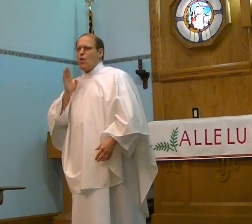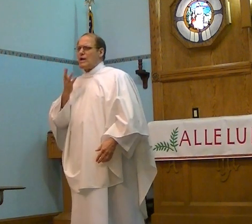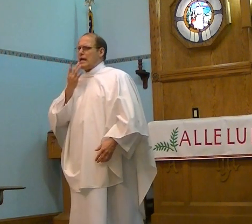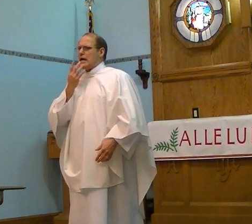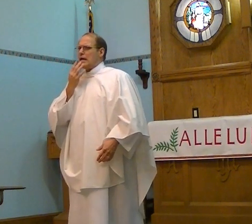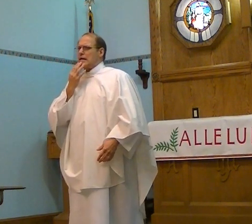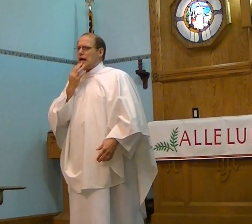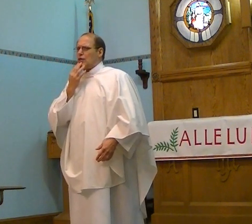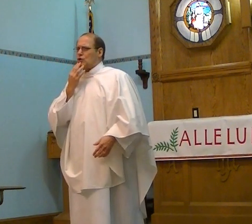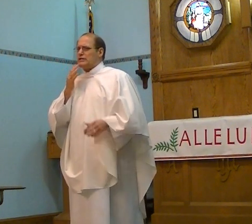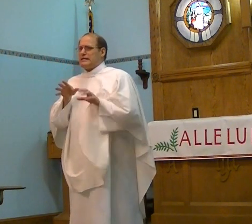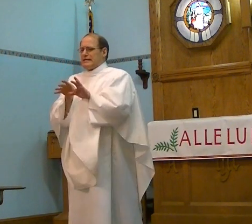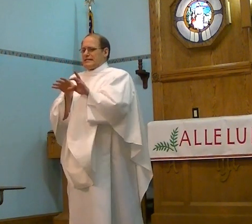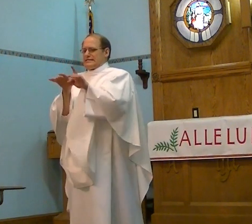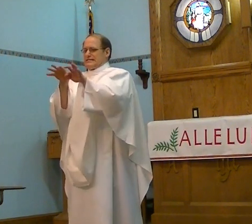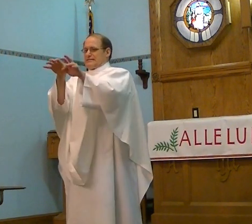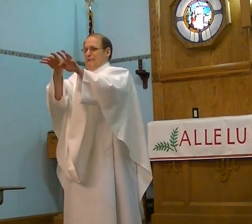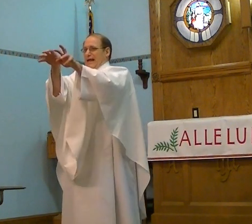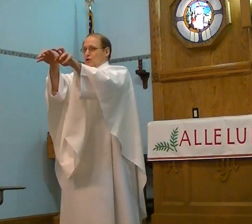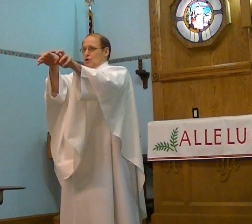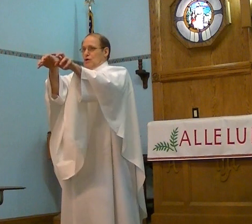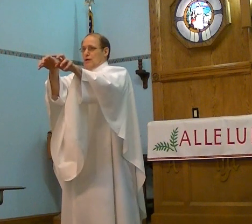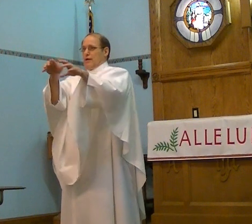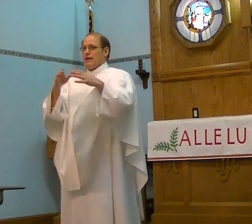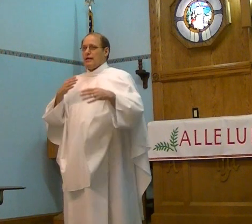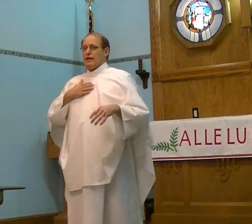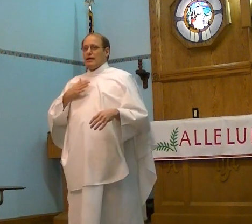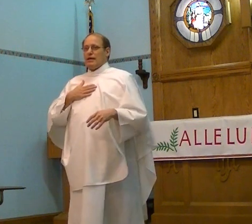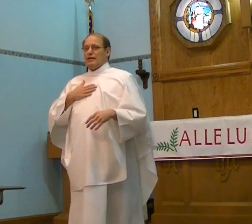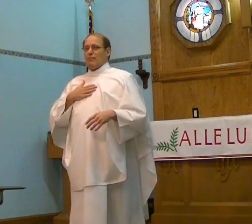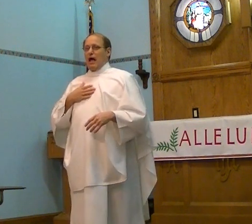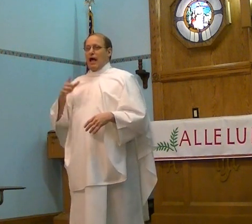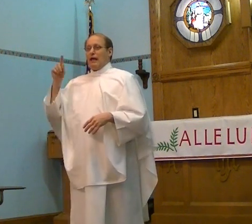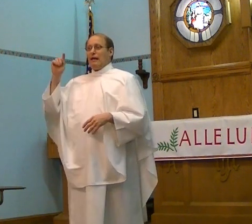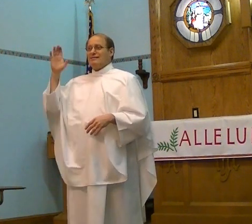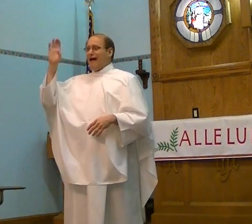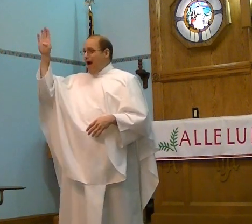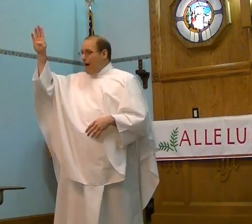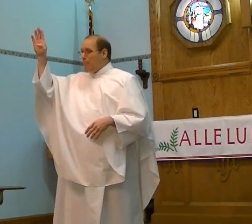colored spider in my tub.